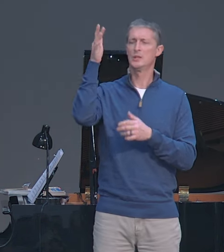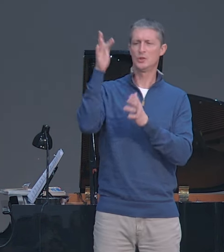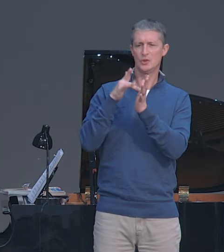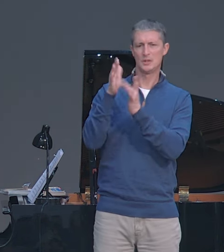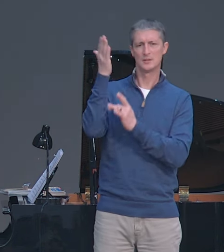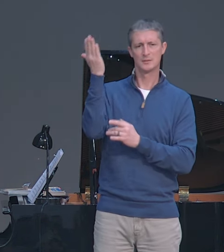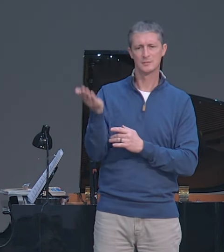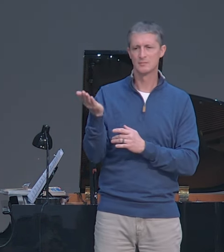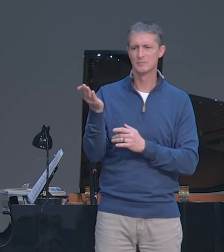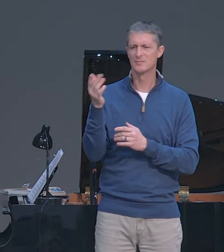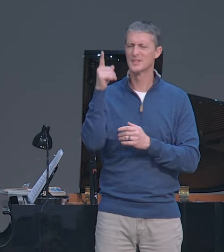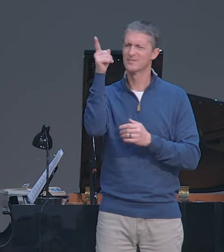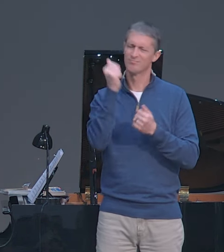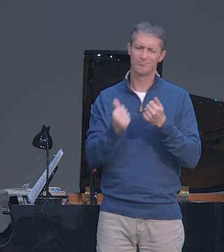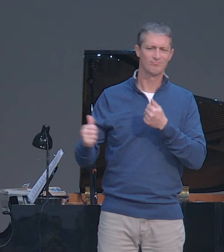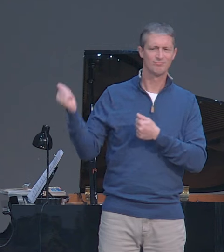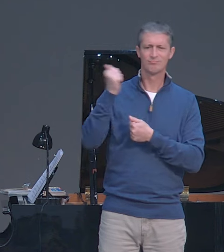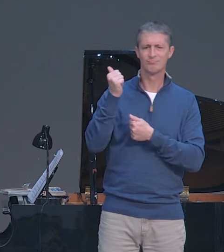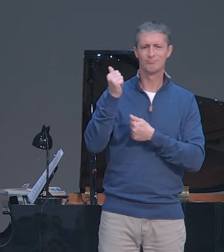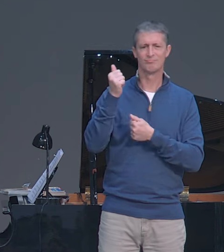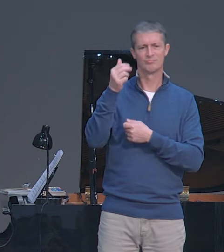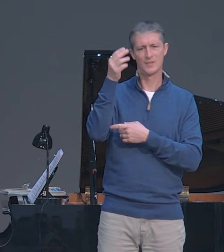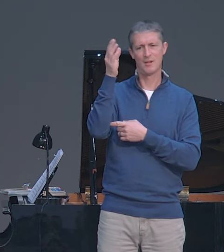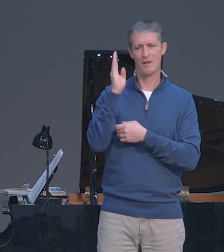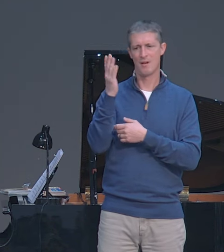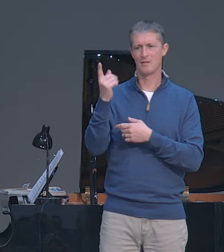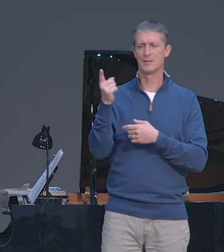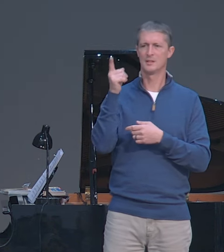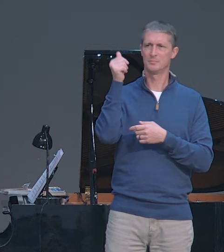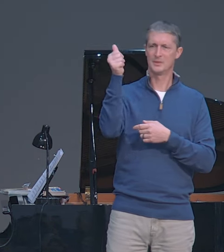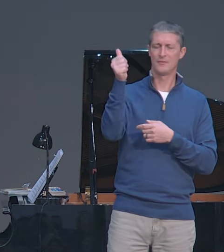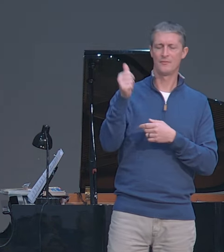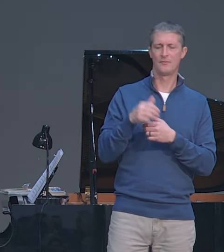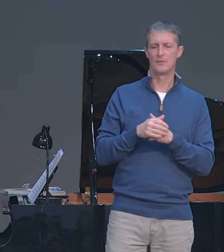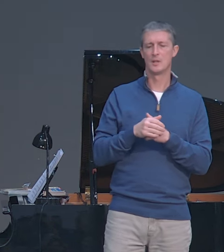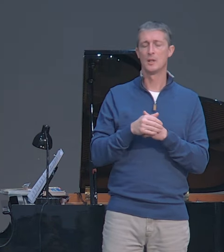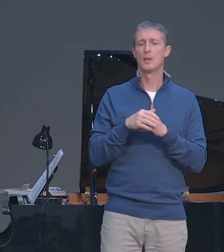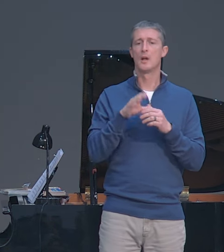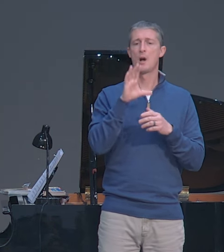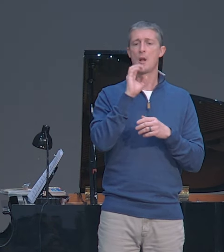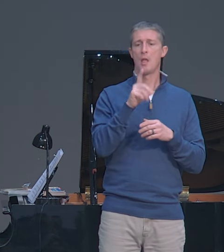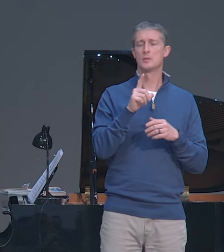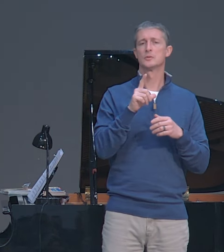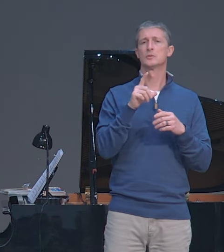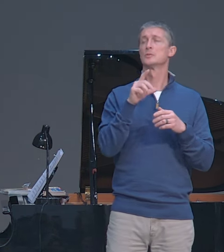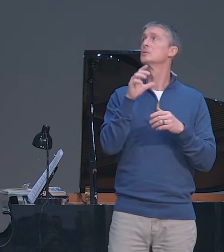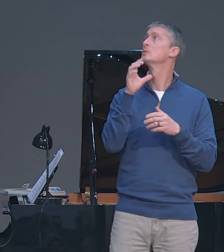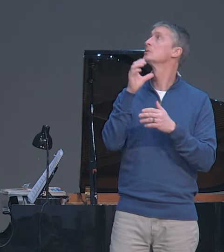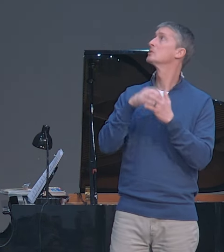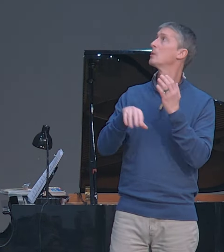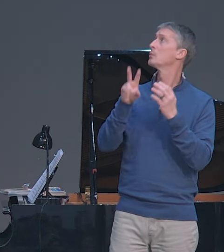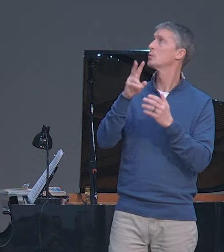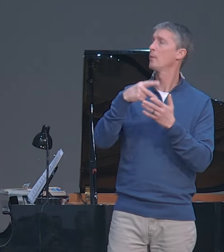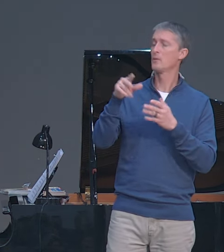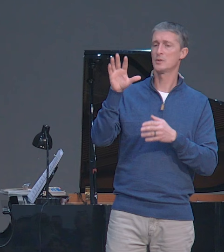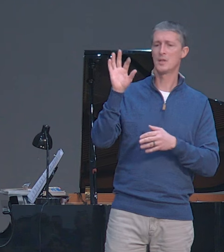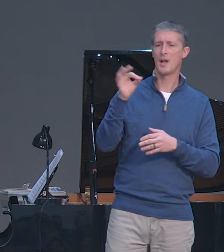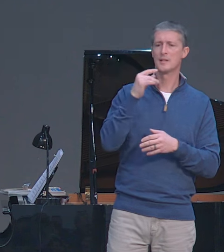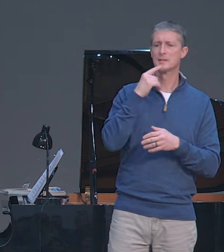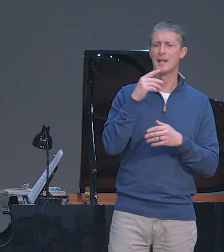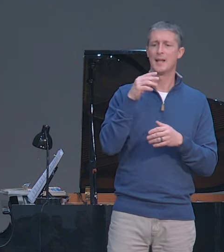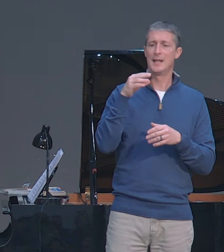said concerning Jesus in Colossians 2:9 that for in him the whole